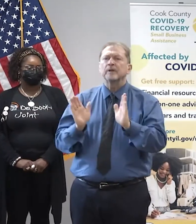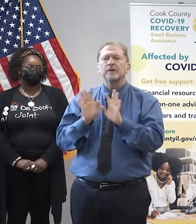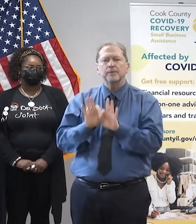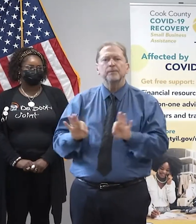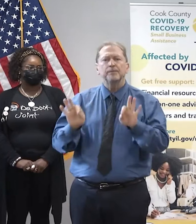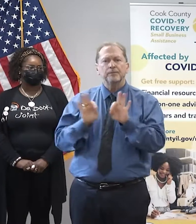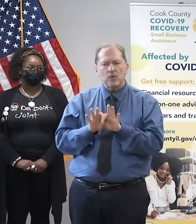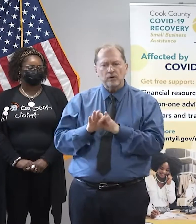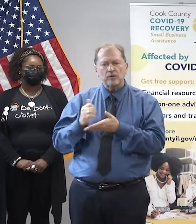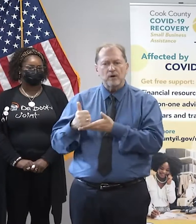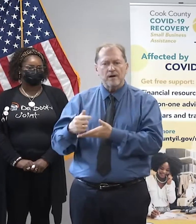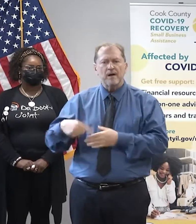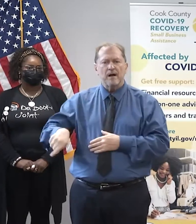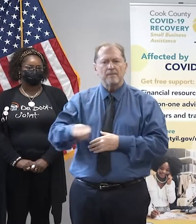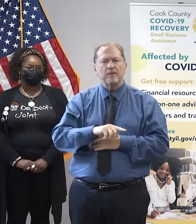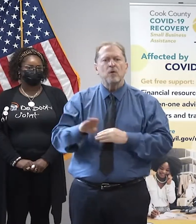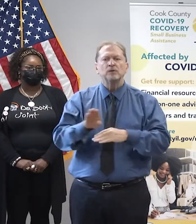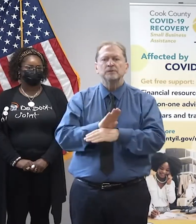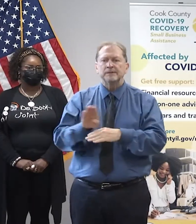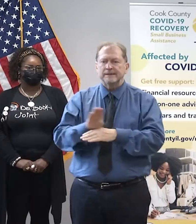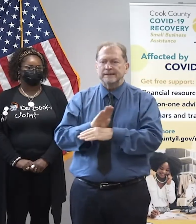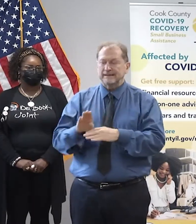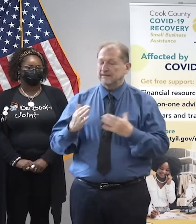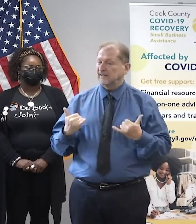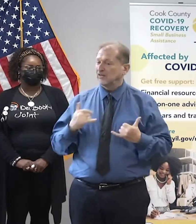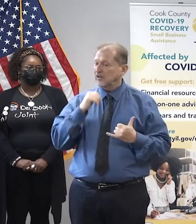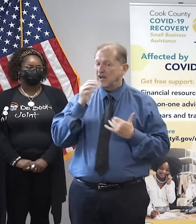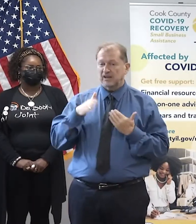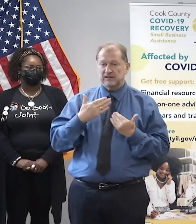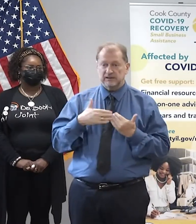county during these very difficult times.